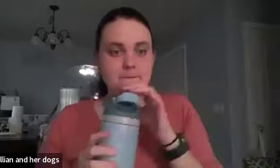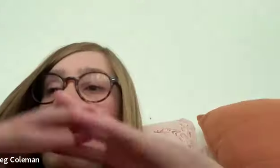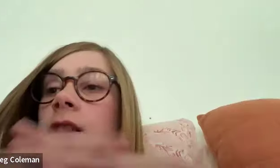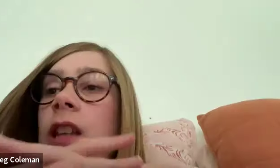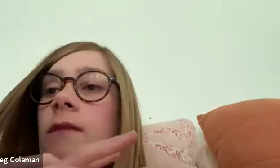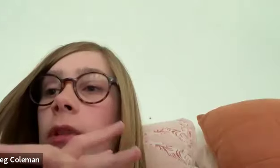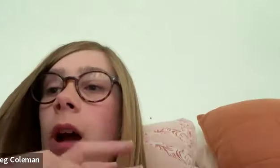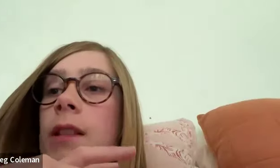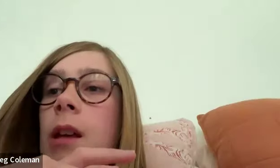Is there a sign for possum?